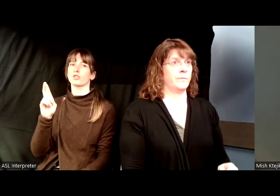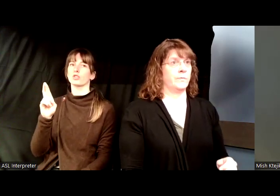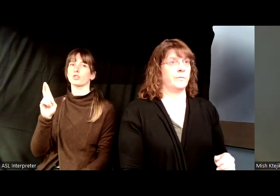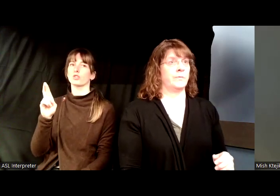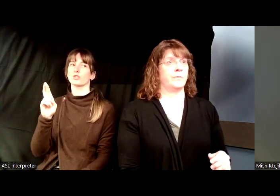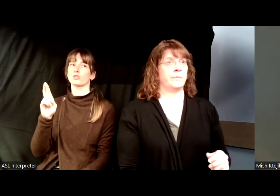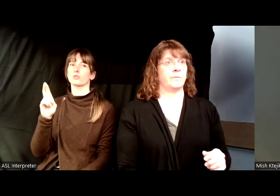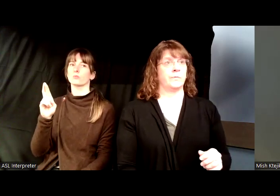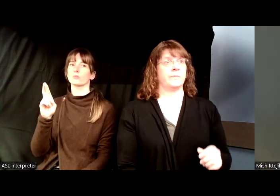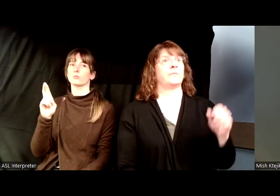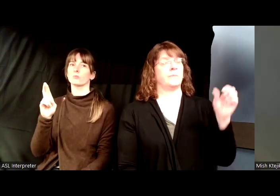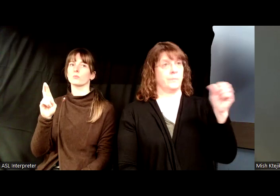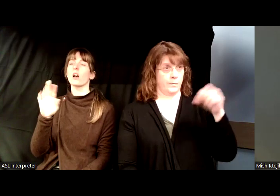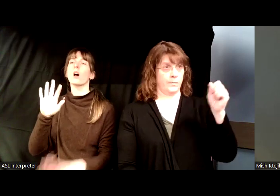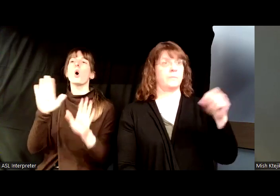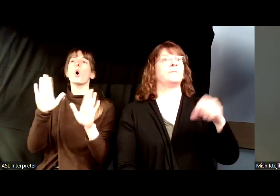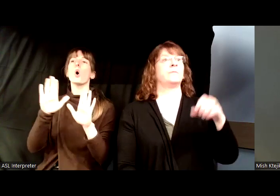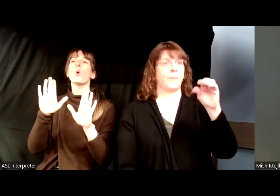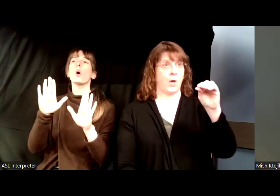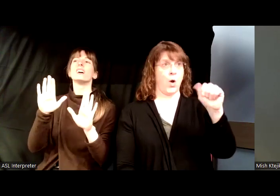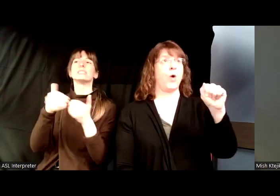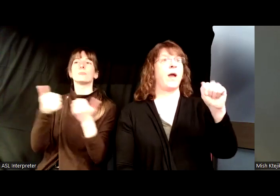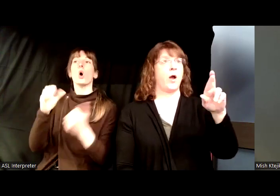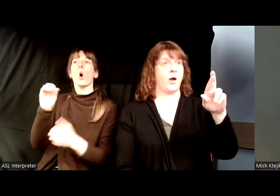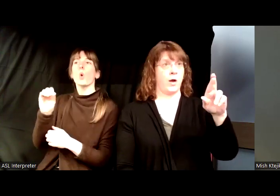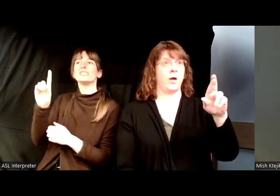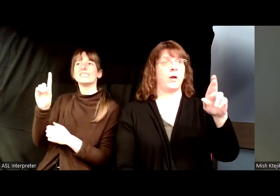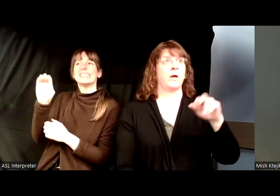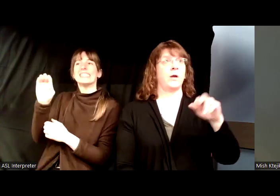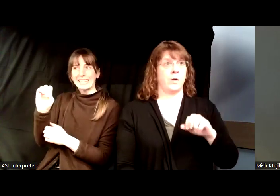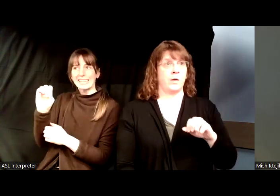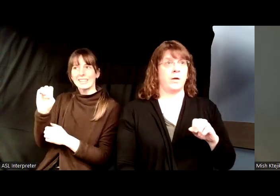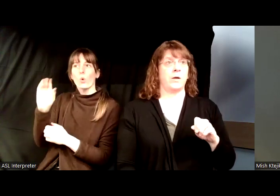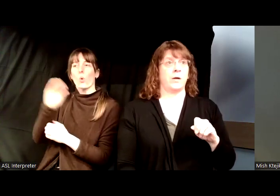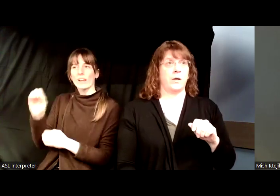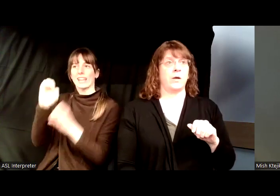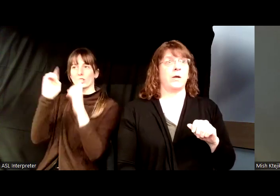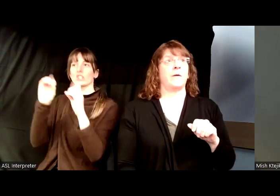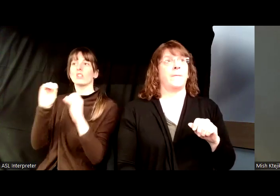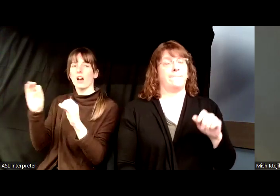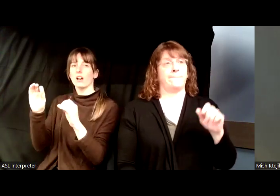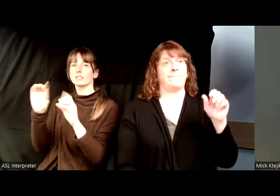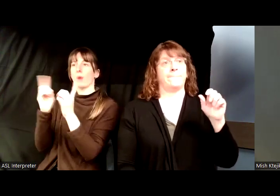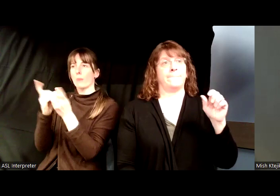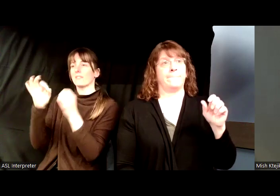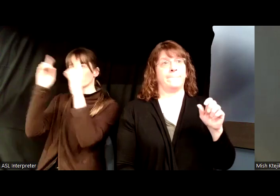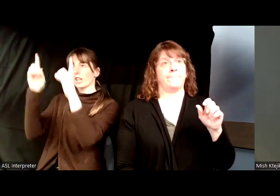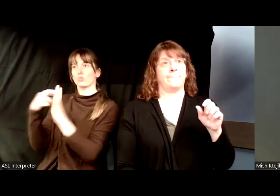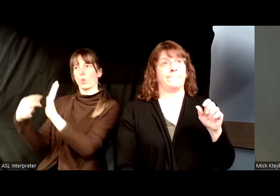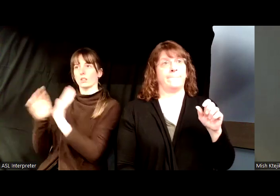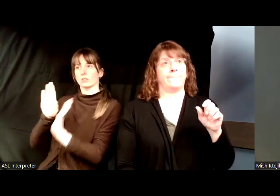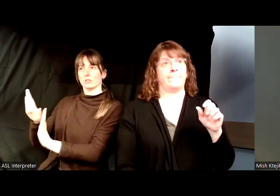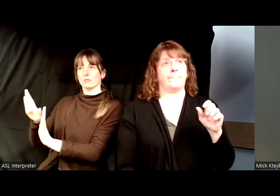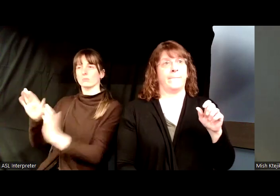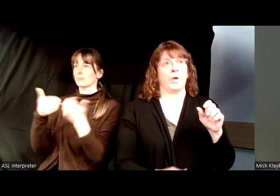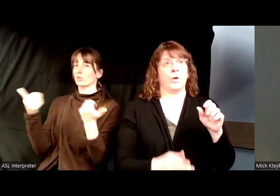Oregon Department of Education rules. This is But Tammy, that's correct, not yes. The for a license. NOAR. So the